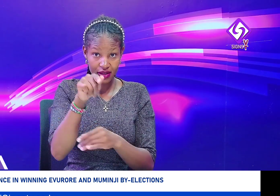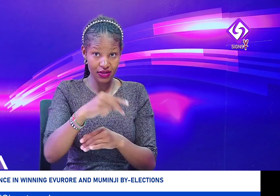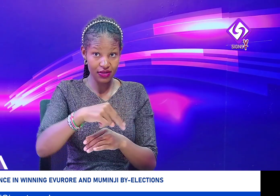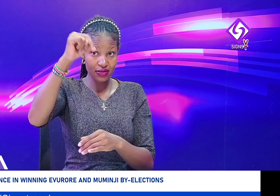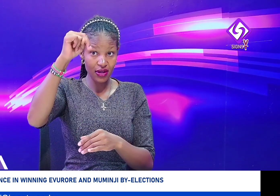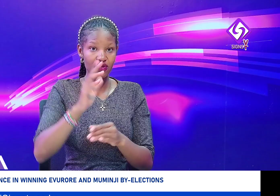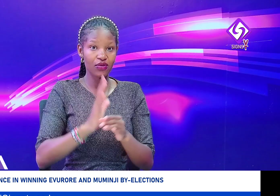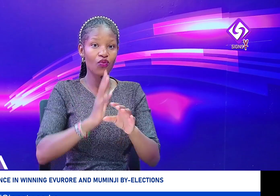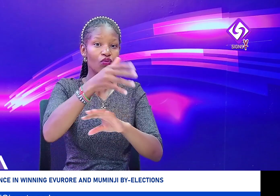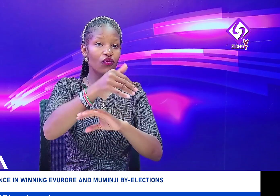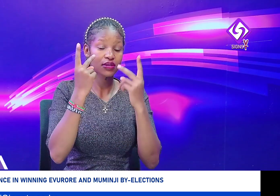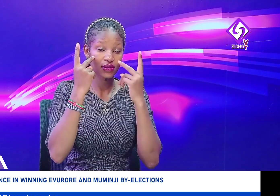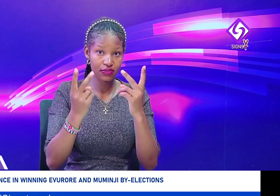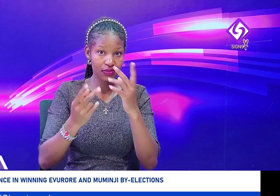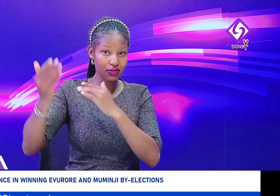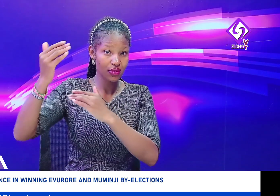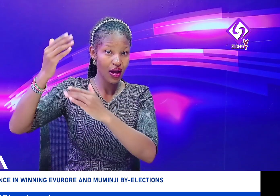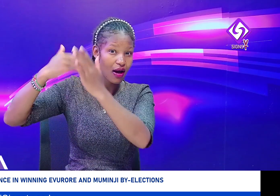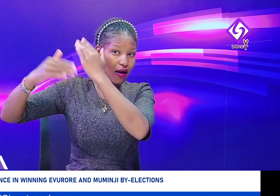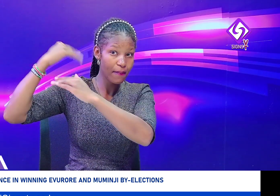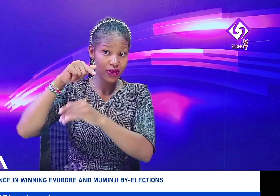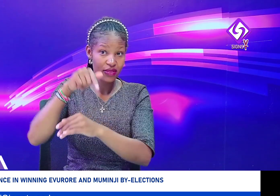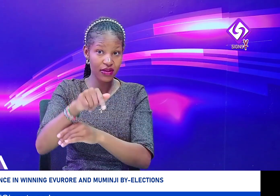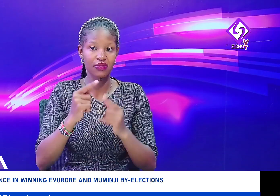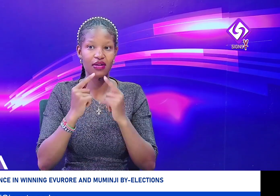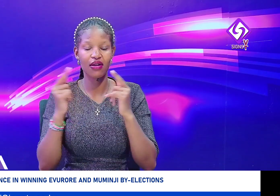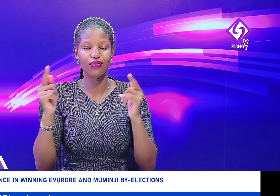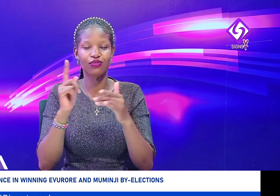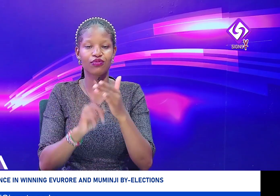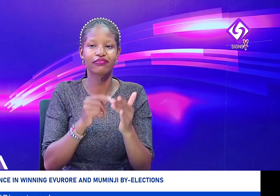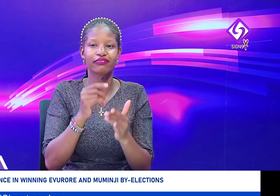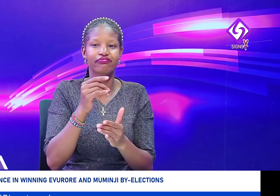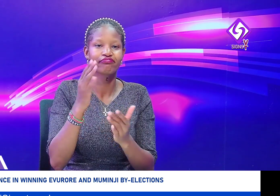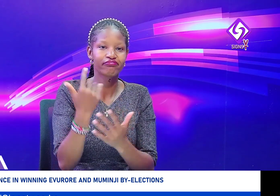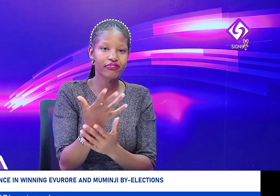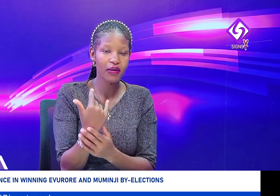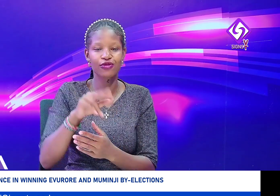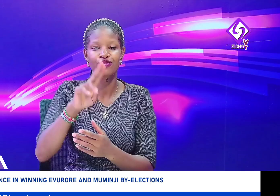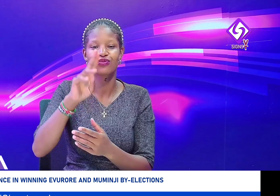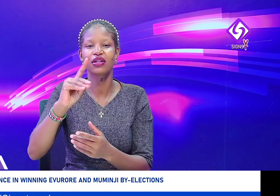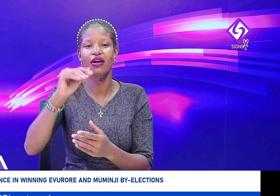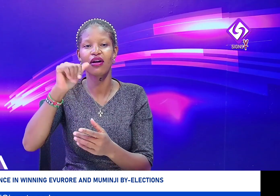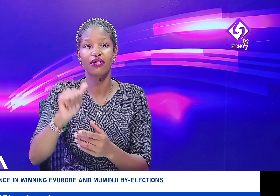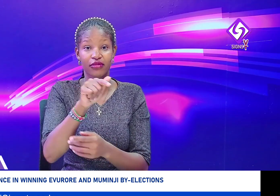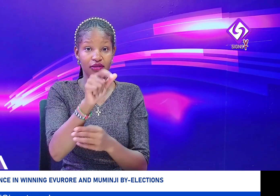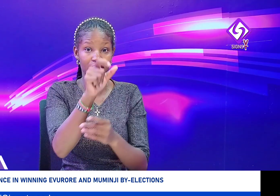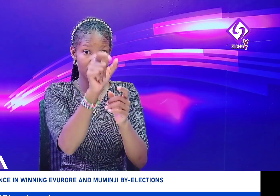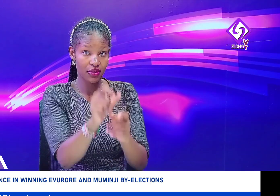Speaking in Mbeere North after overseeing the formal submission of nomination papers by UDA candidates